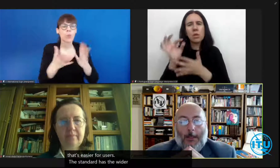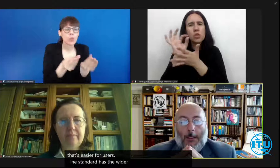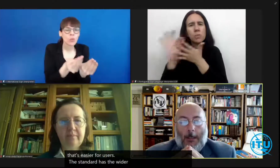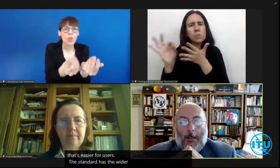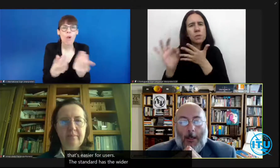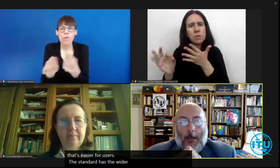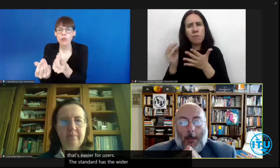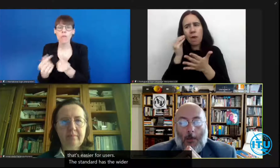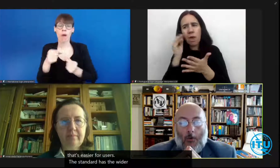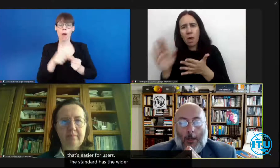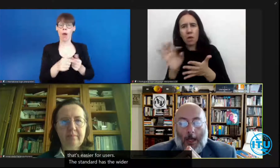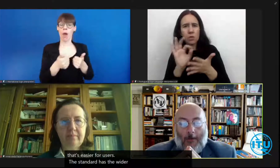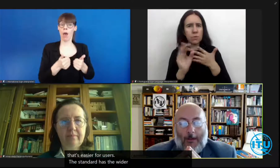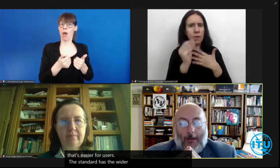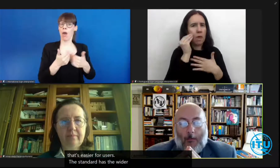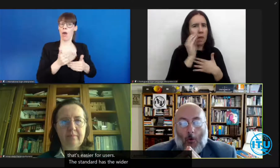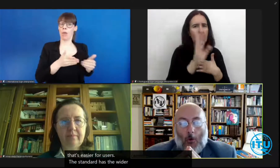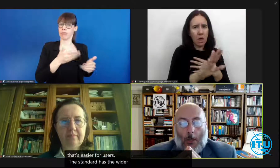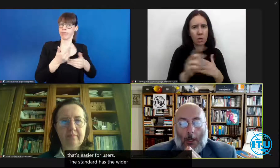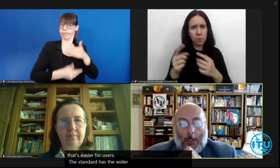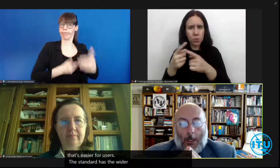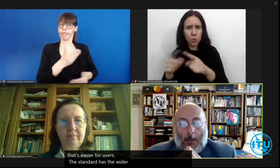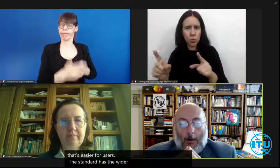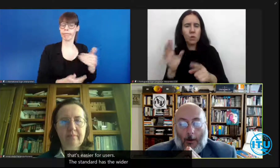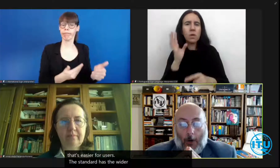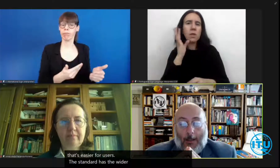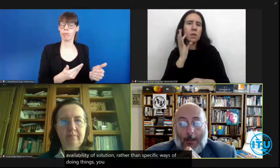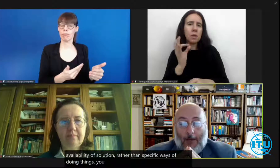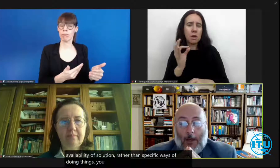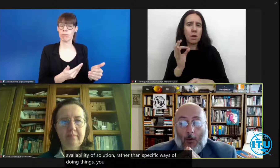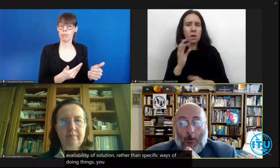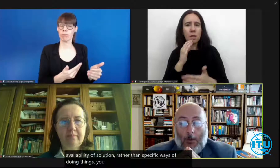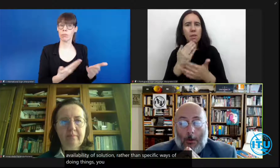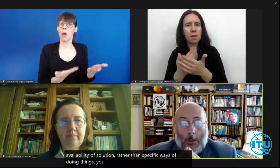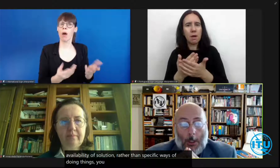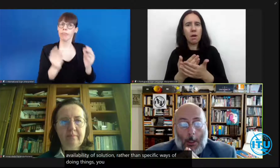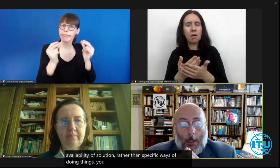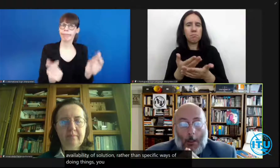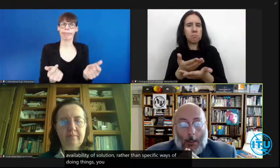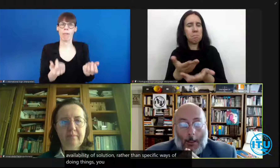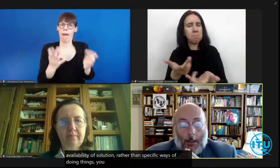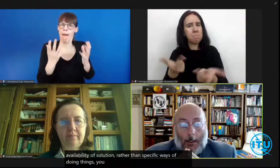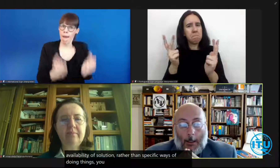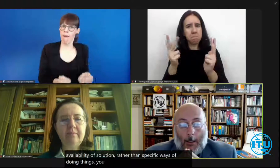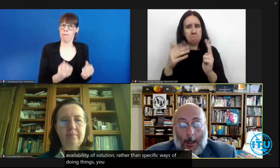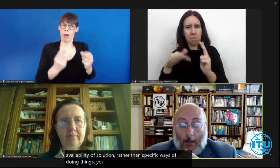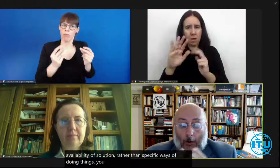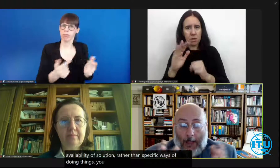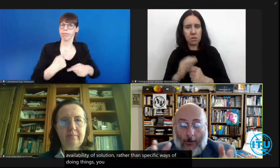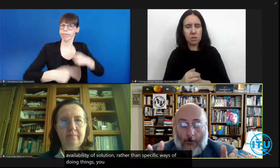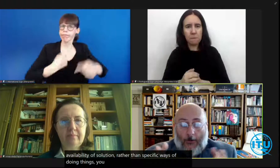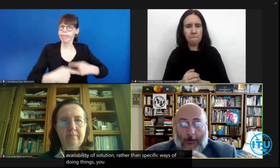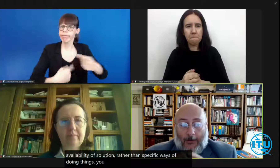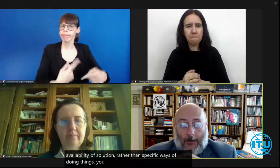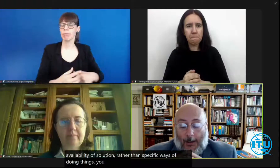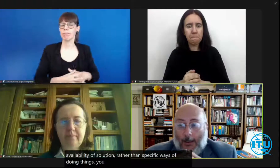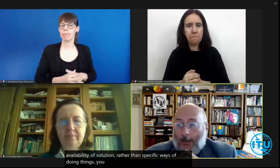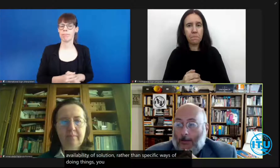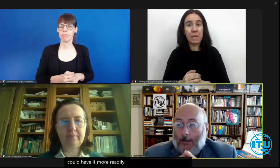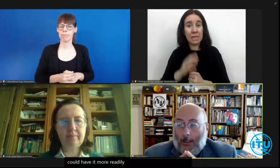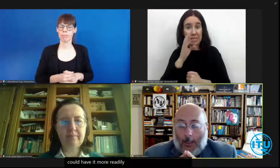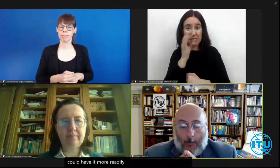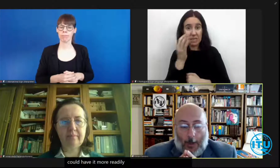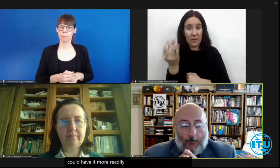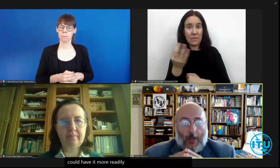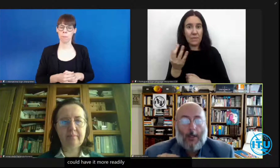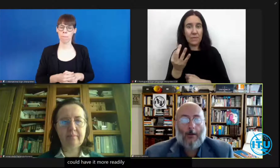things, you could have it more readily available. And that also